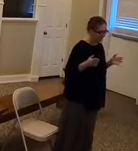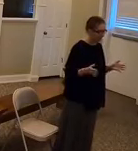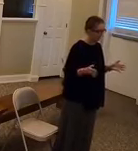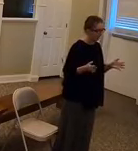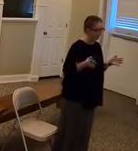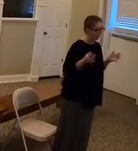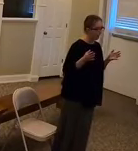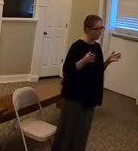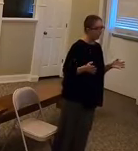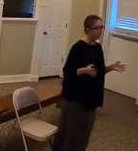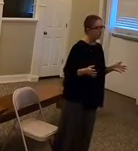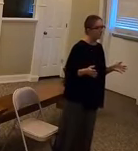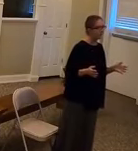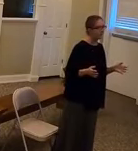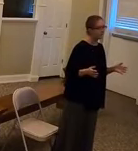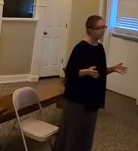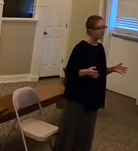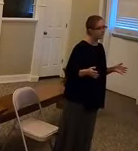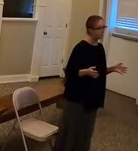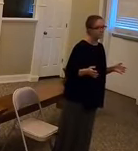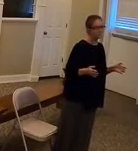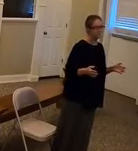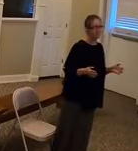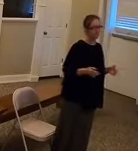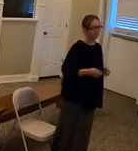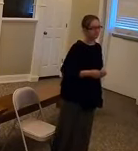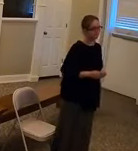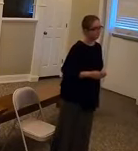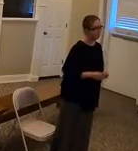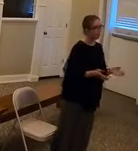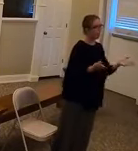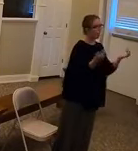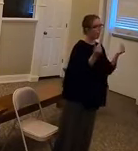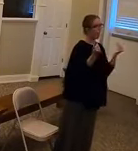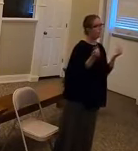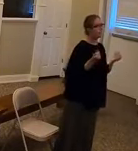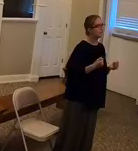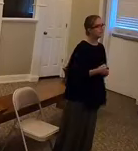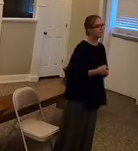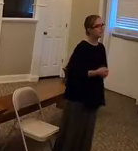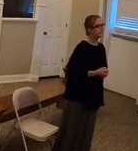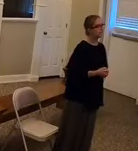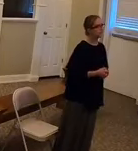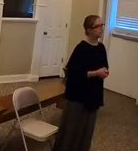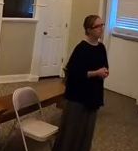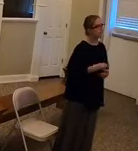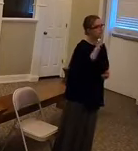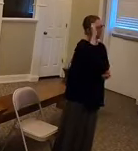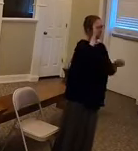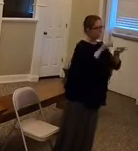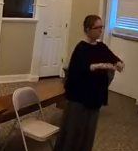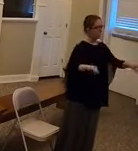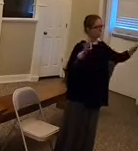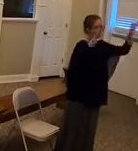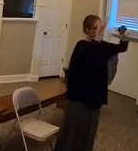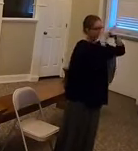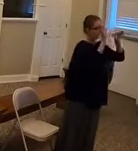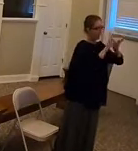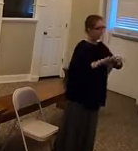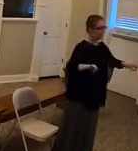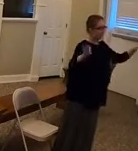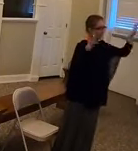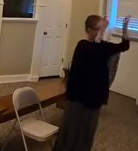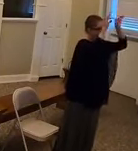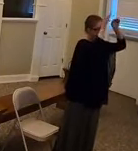Jesus. Oh, hallelujah, hallelujah, hallelujah. Oh, come on. He's worthy tonight. He's